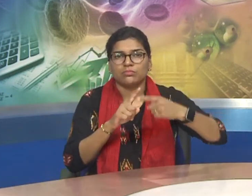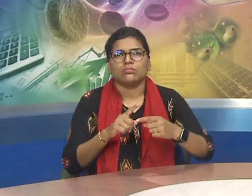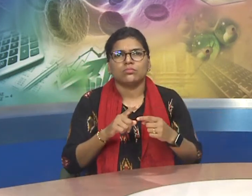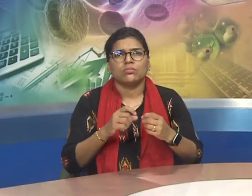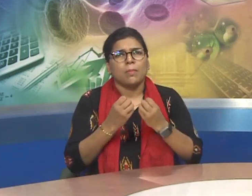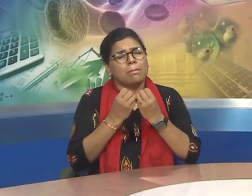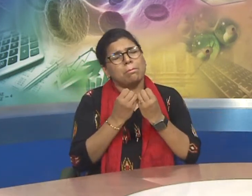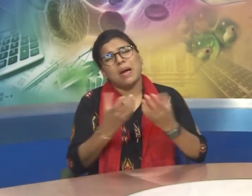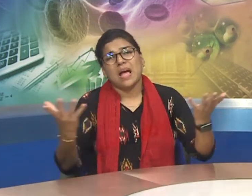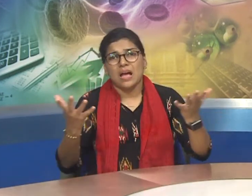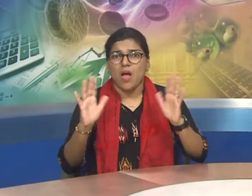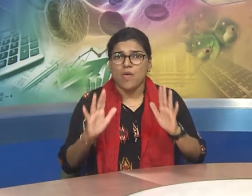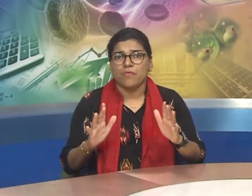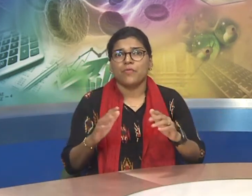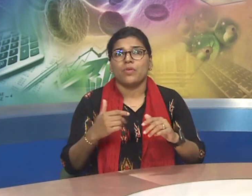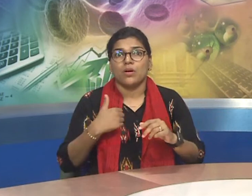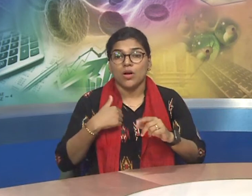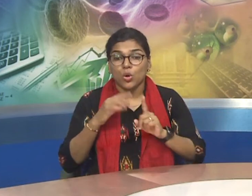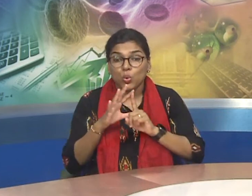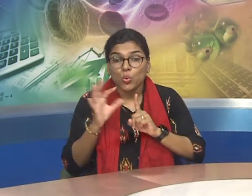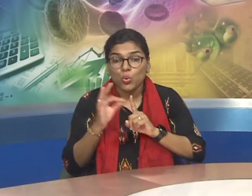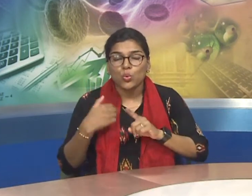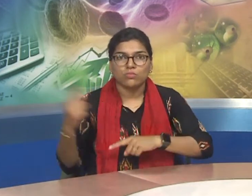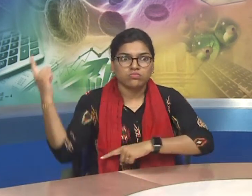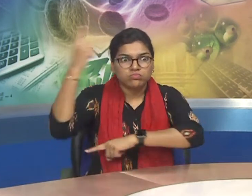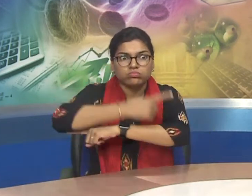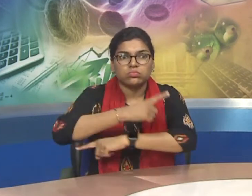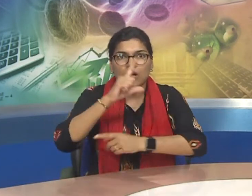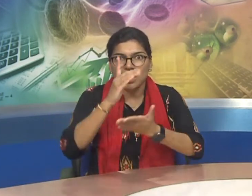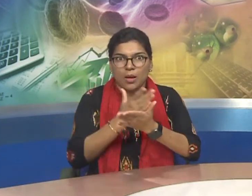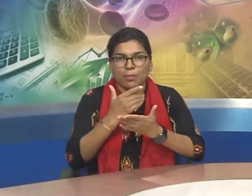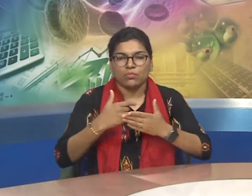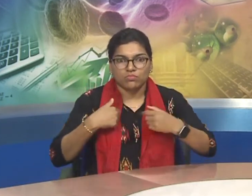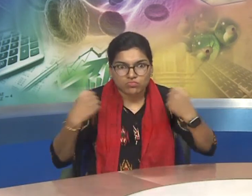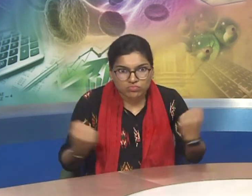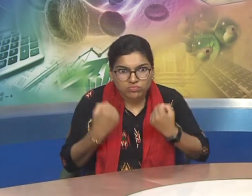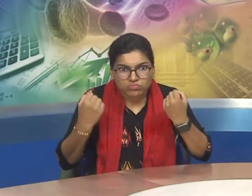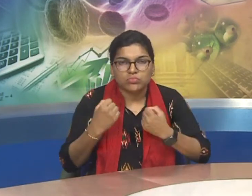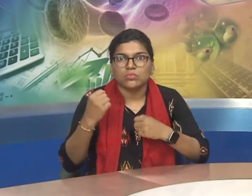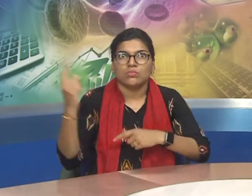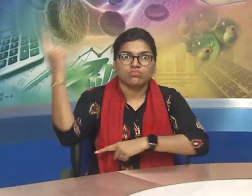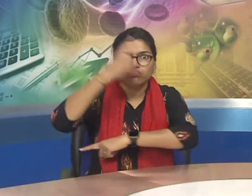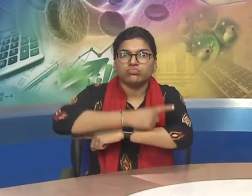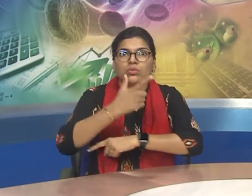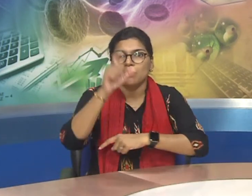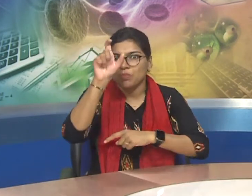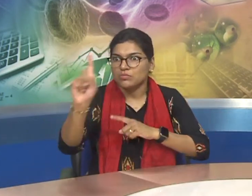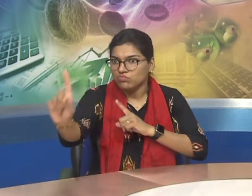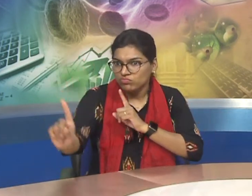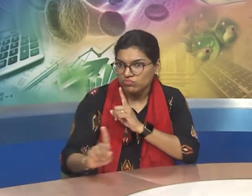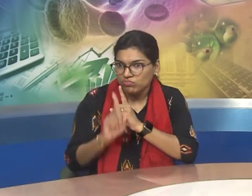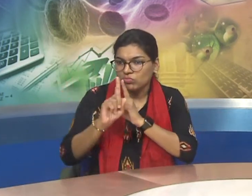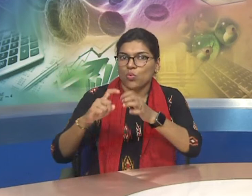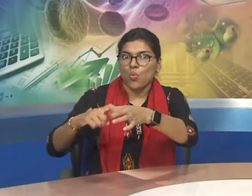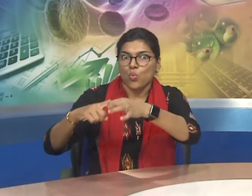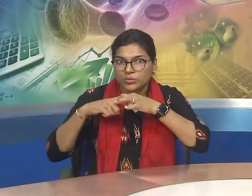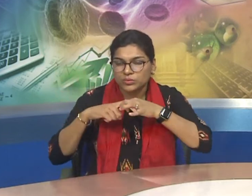It is also mentioned in points. So, point number 1, various reports and statistics related to